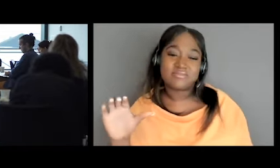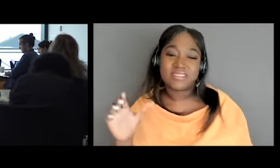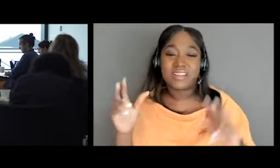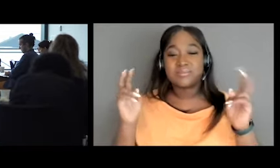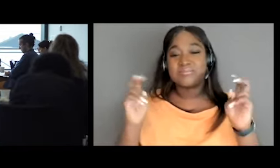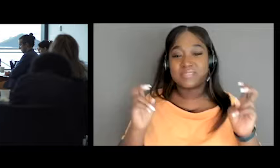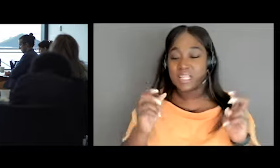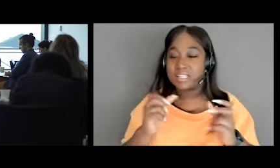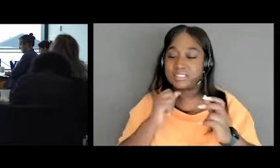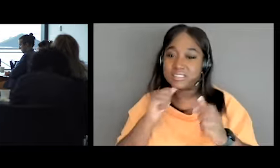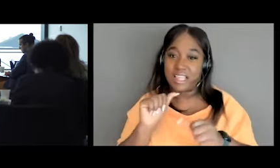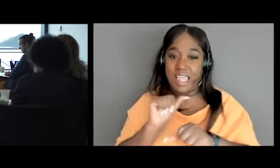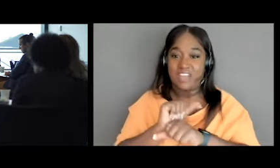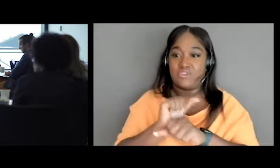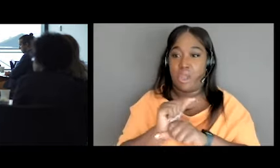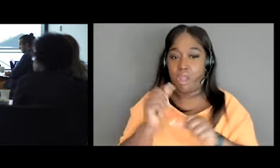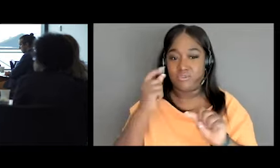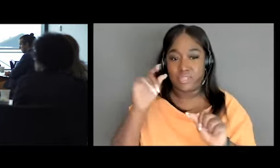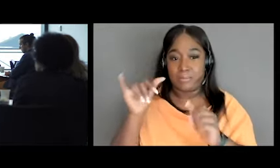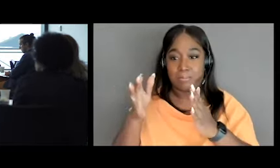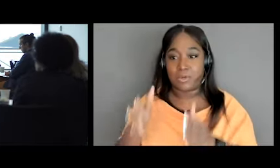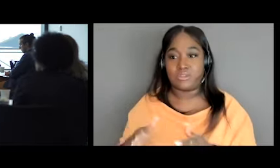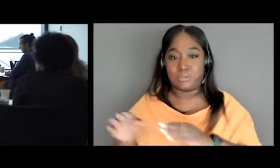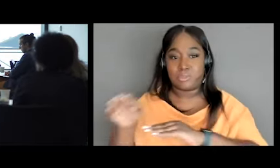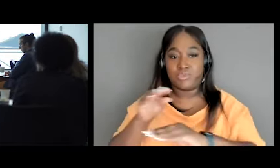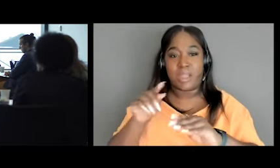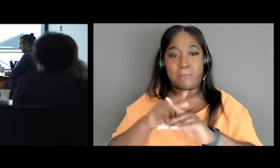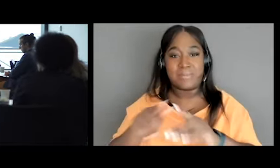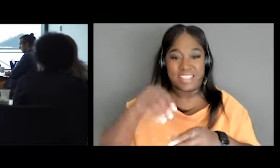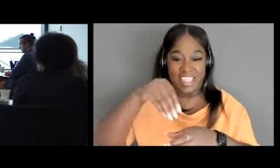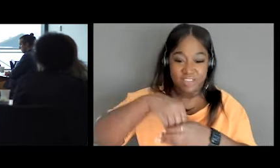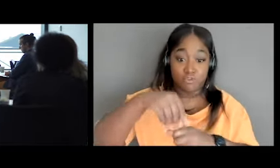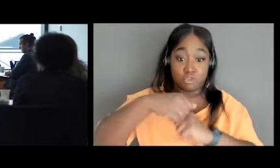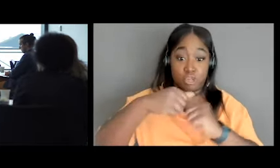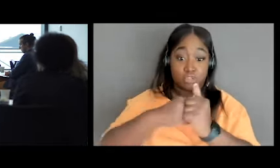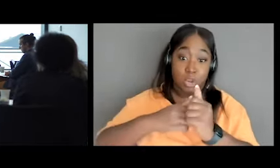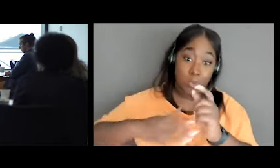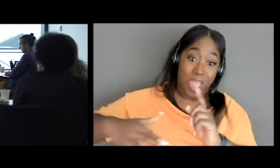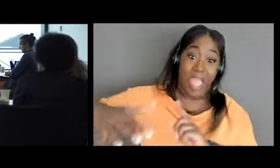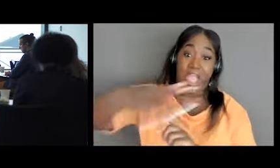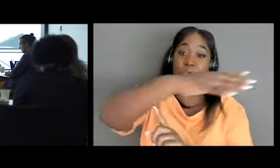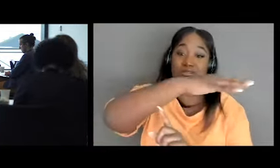but on the infrastructure around it, which then leads back to like the reliability of that